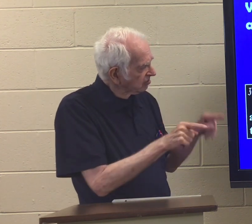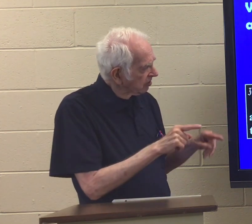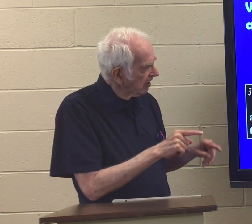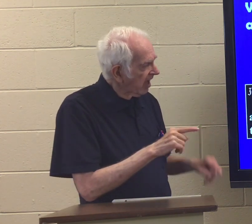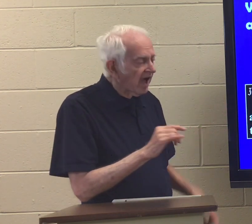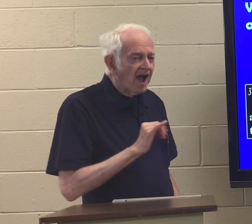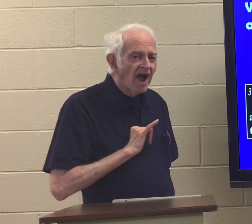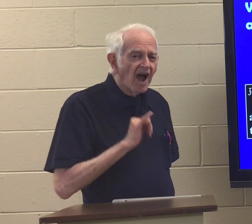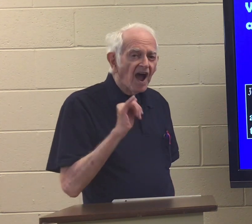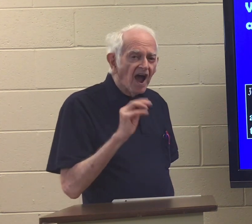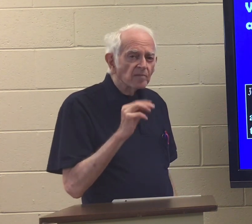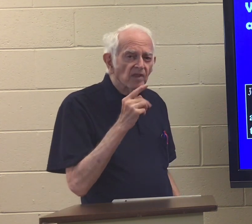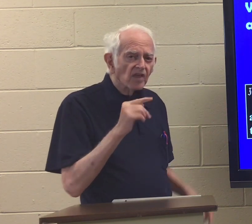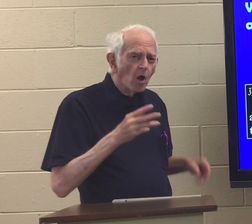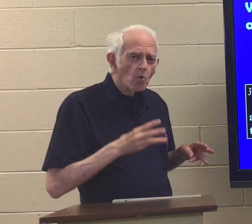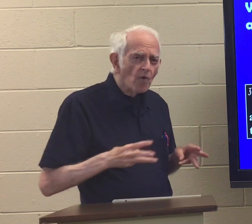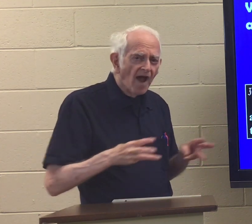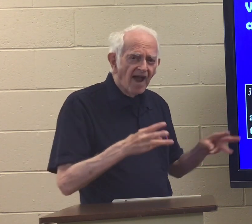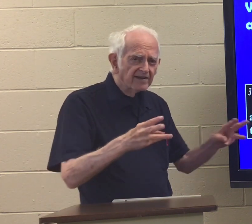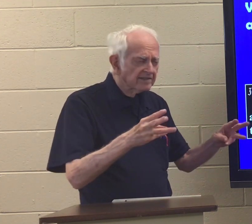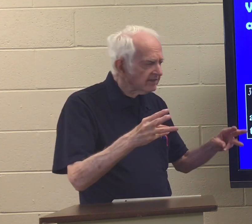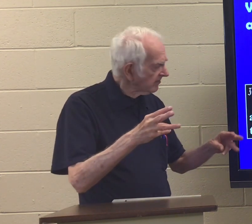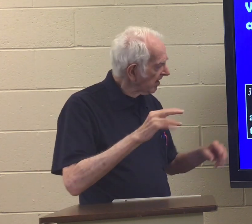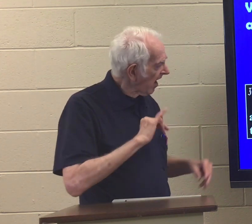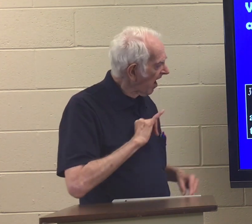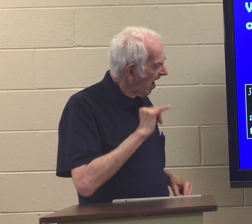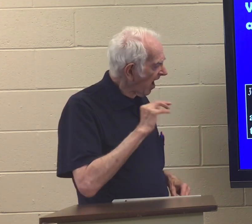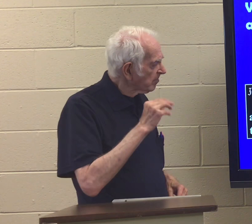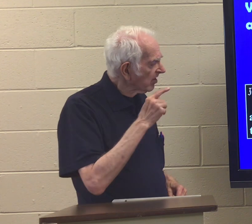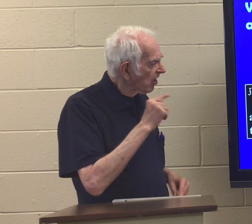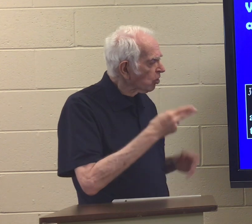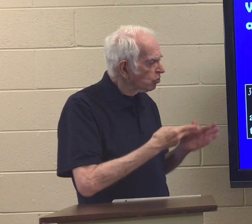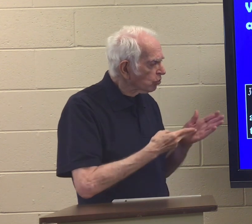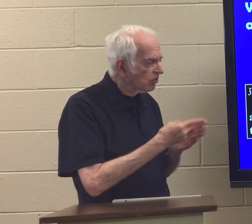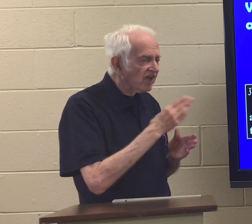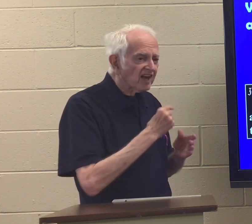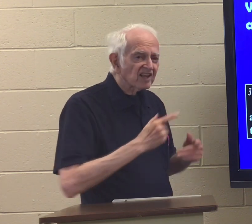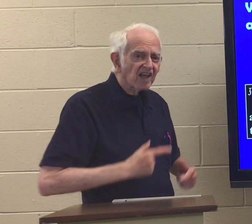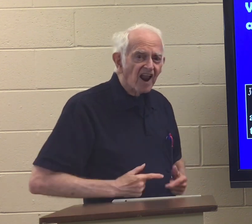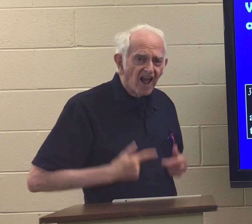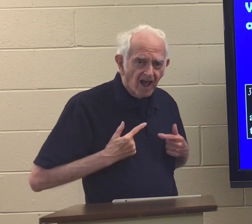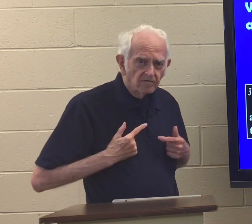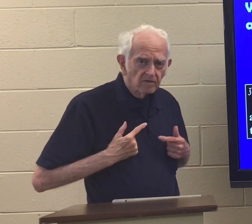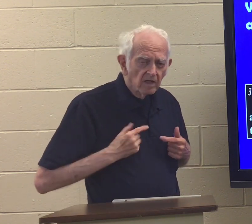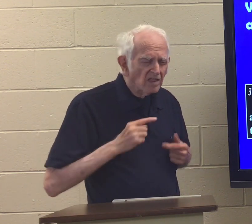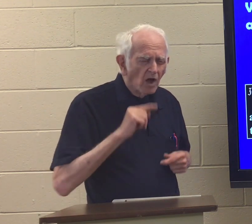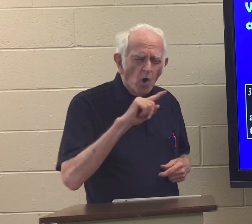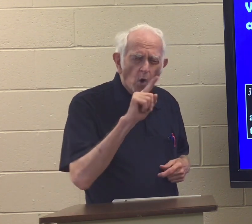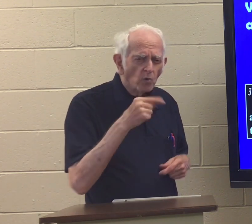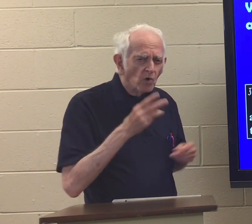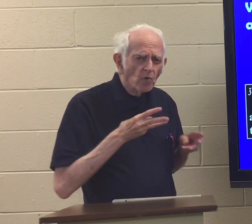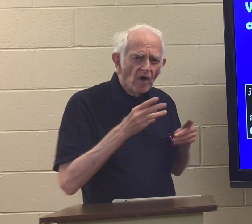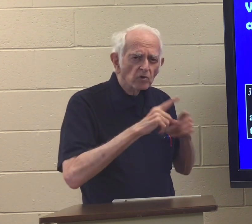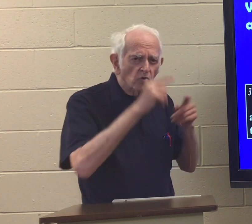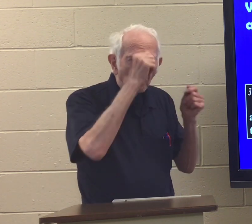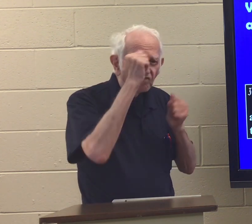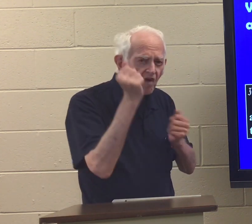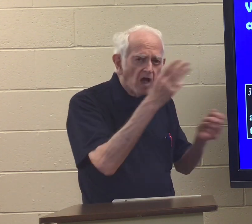Jesus answered, I am the way, I am the truth and the life. The only way to